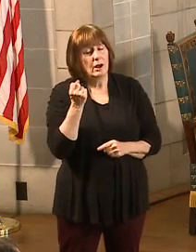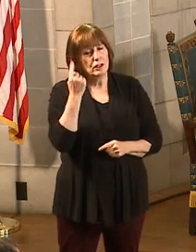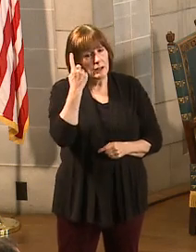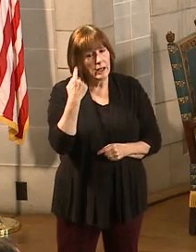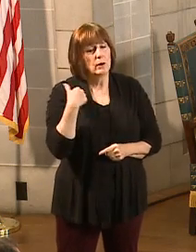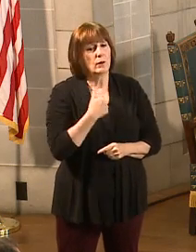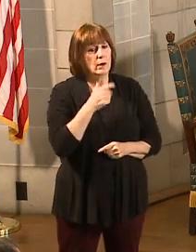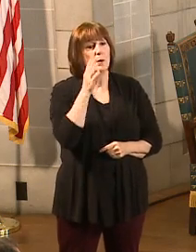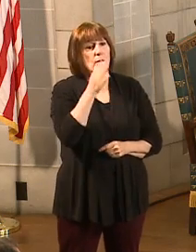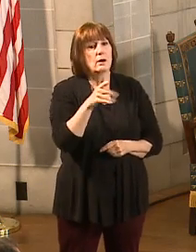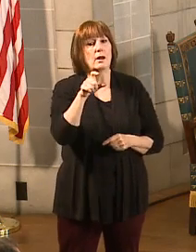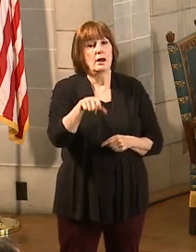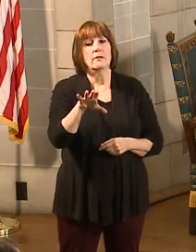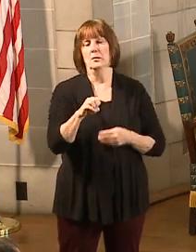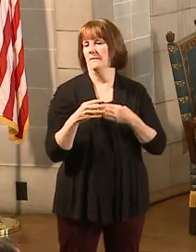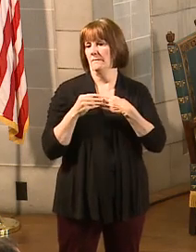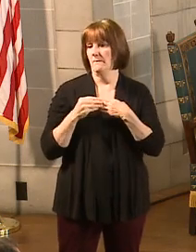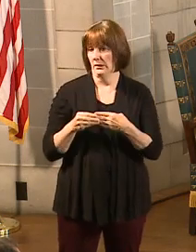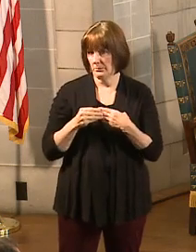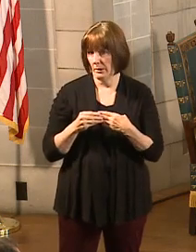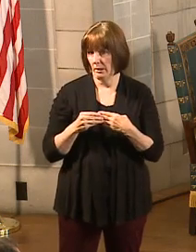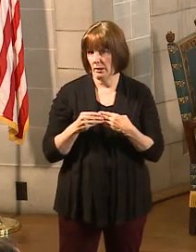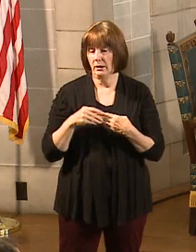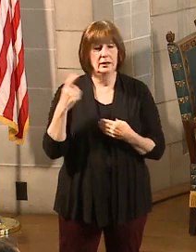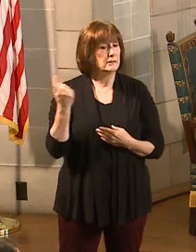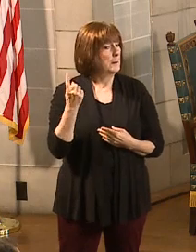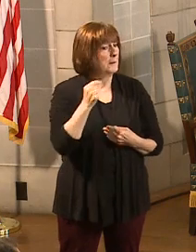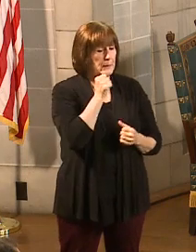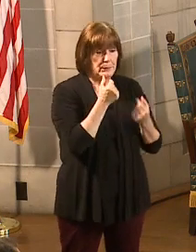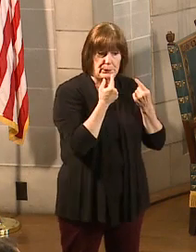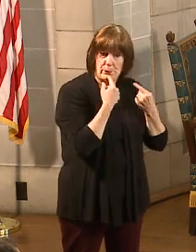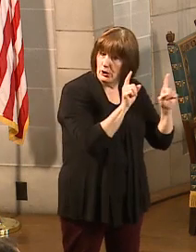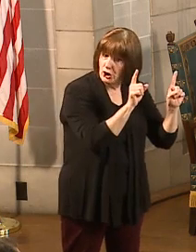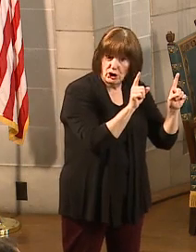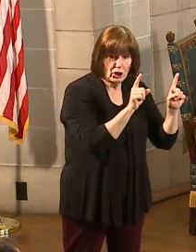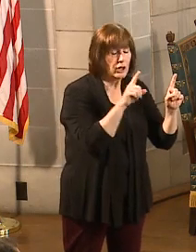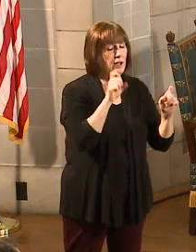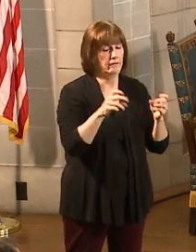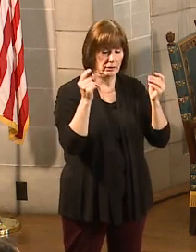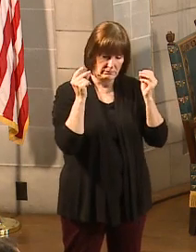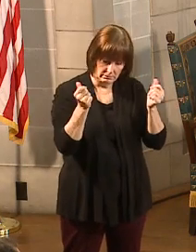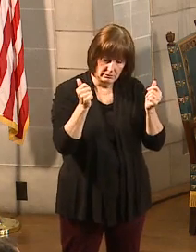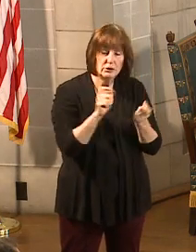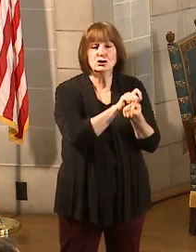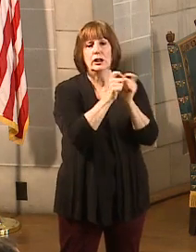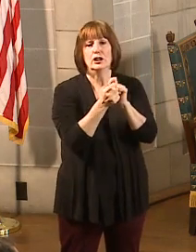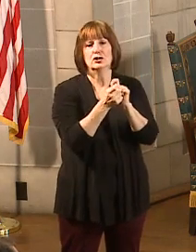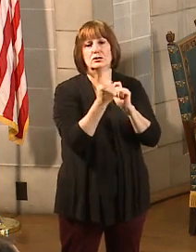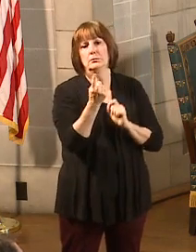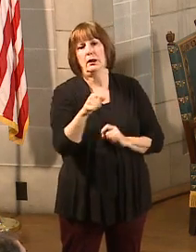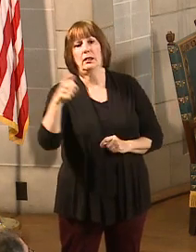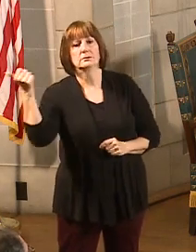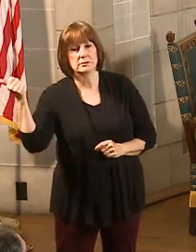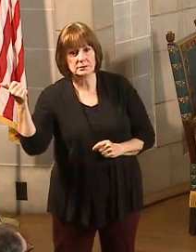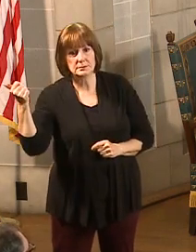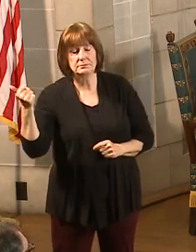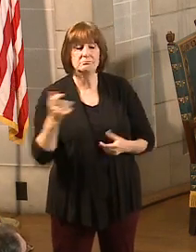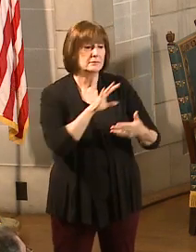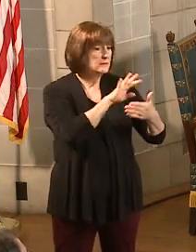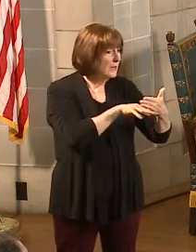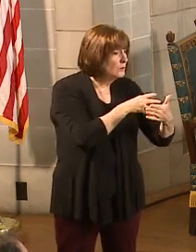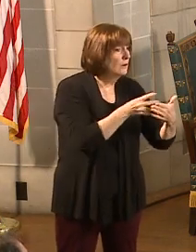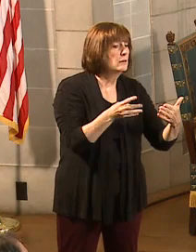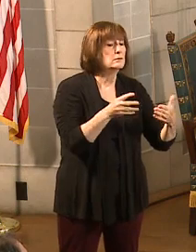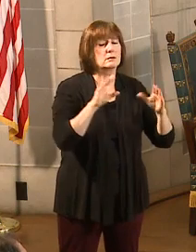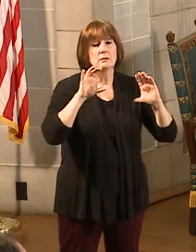we are going to have to be flexible. If something isn't working, we're going to have to turn on a dime and try something different. And whether it's scheduling